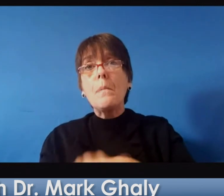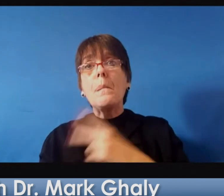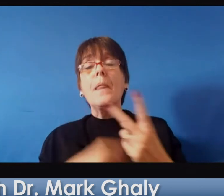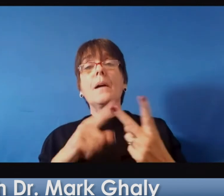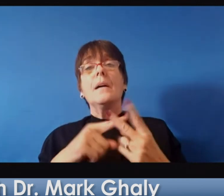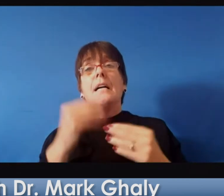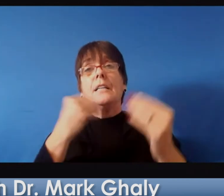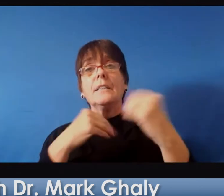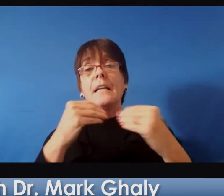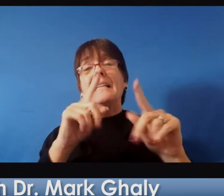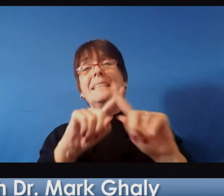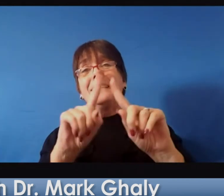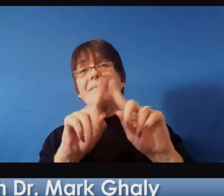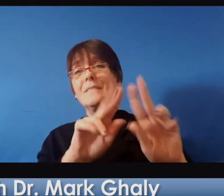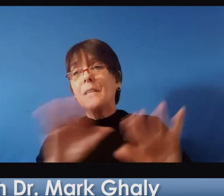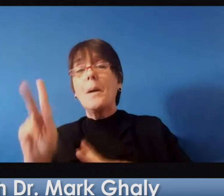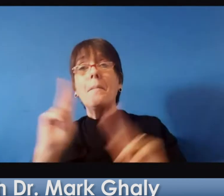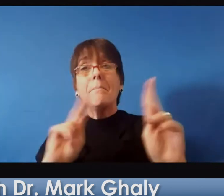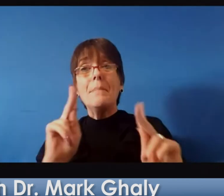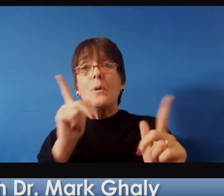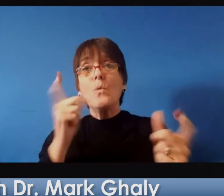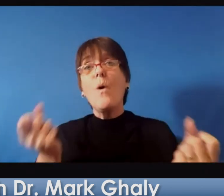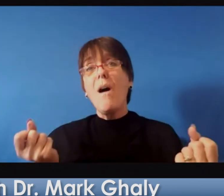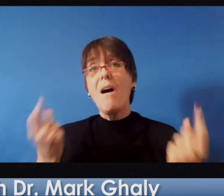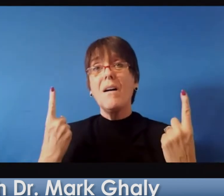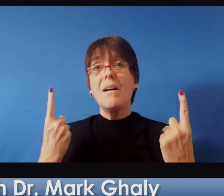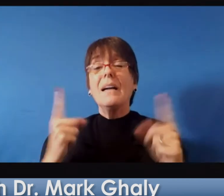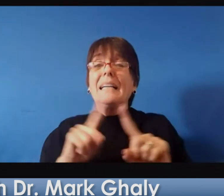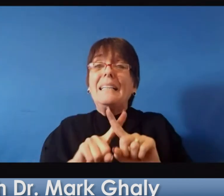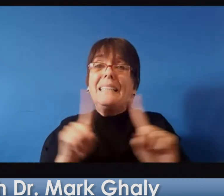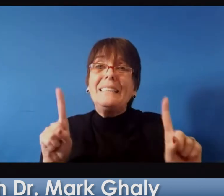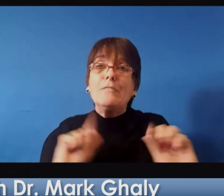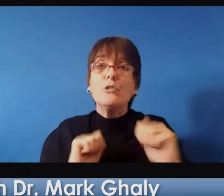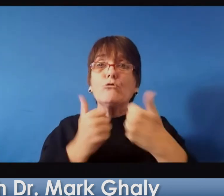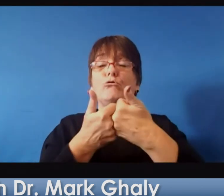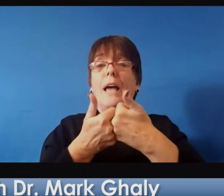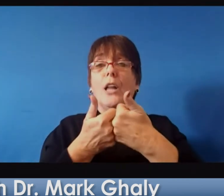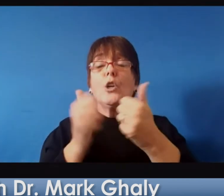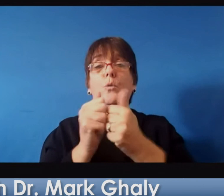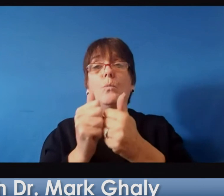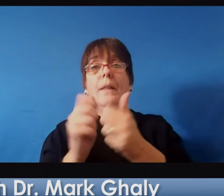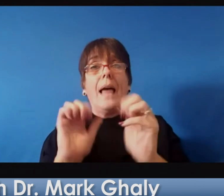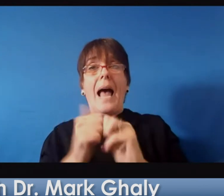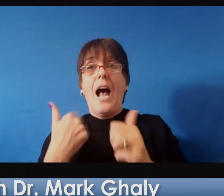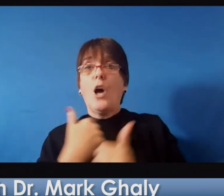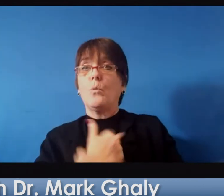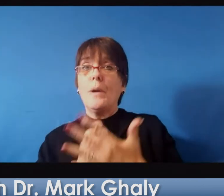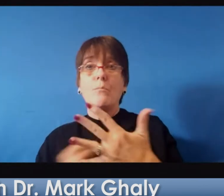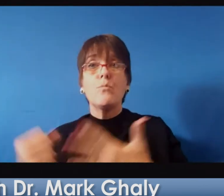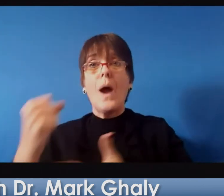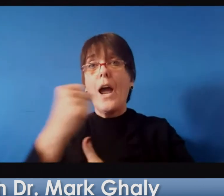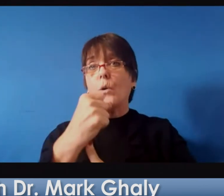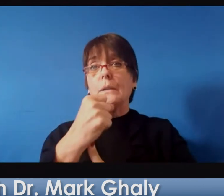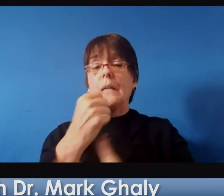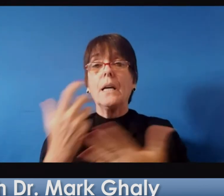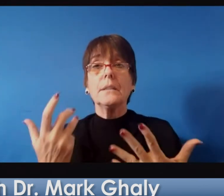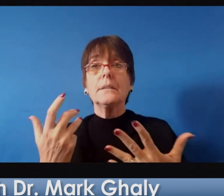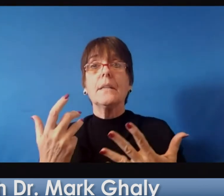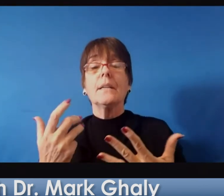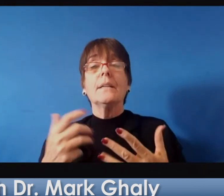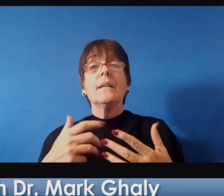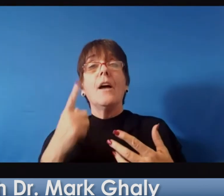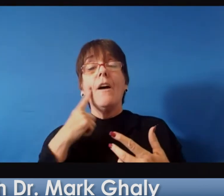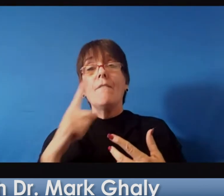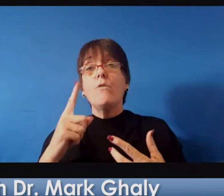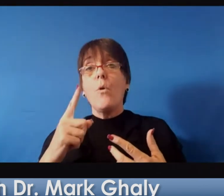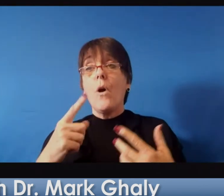geriatricians and individuals who understand different challenges with prioritization of scarce healthcare